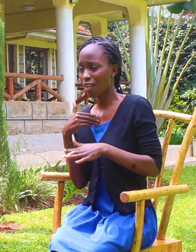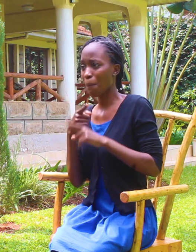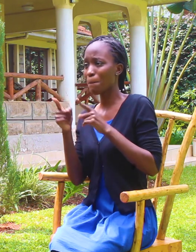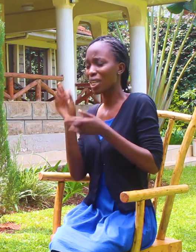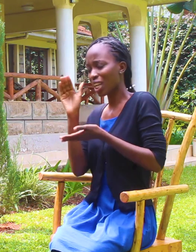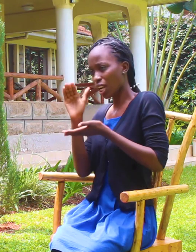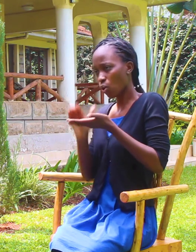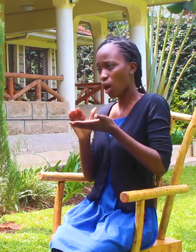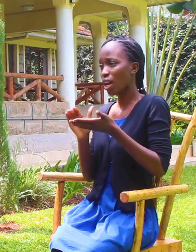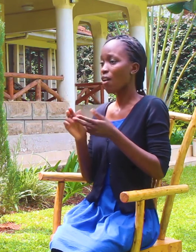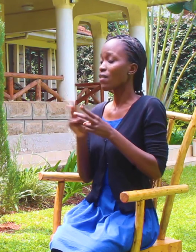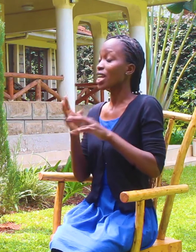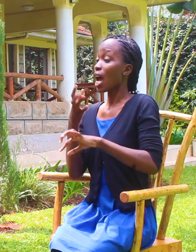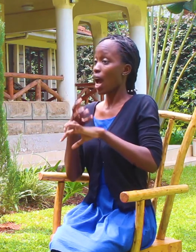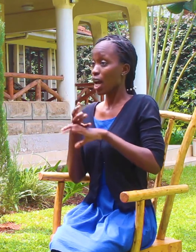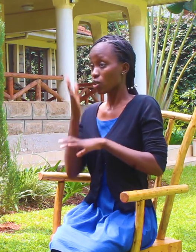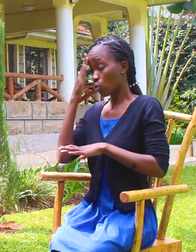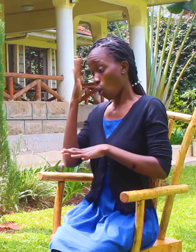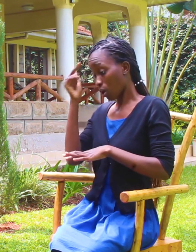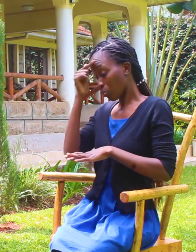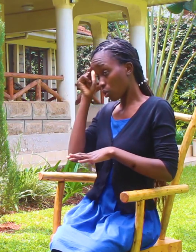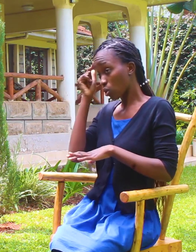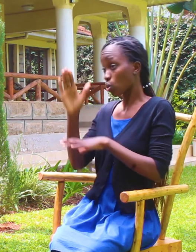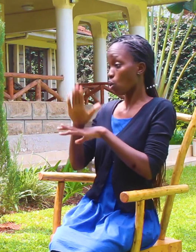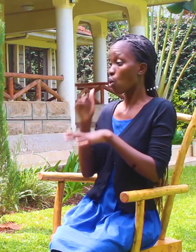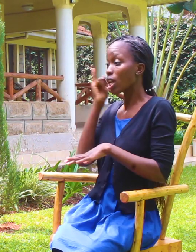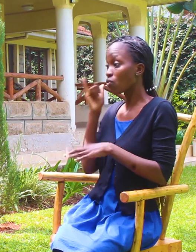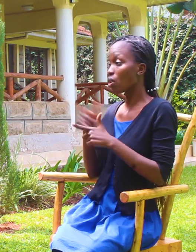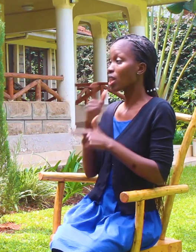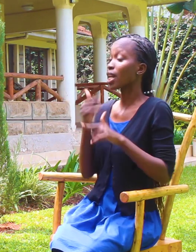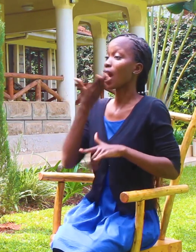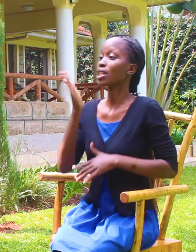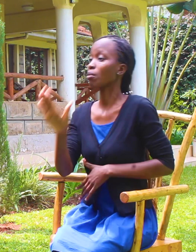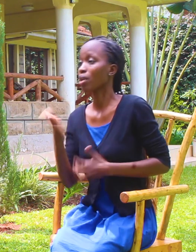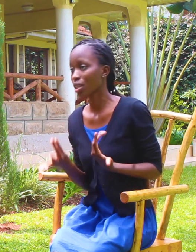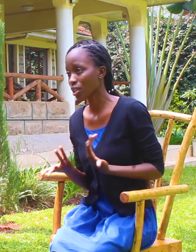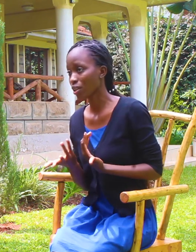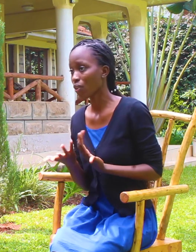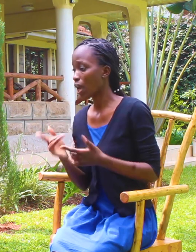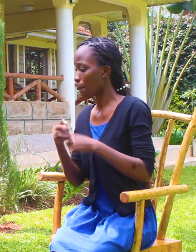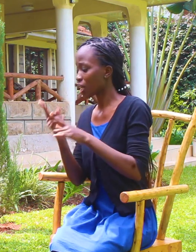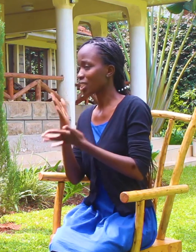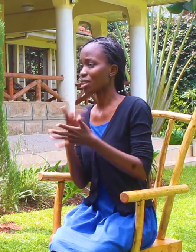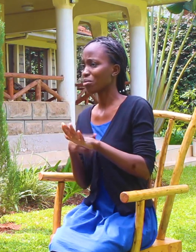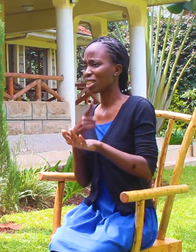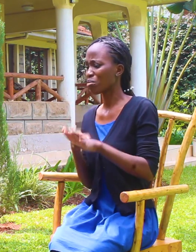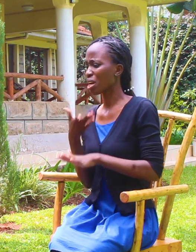was very difficult to detect, because you call her, she could respond. But sometimes she couldn't respond.